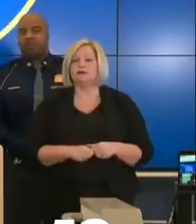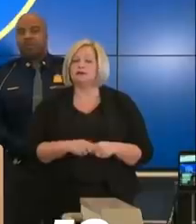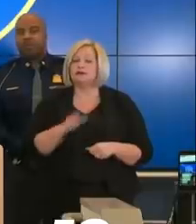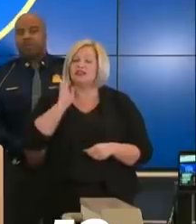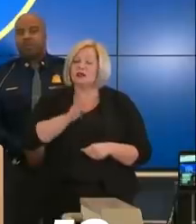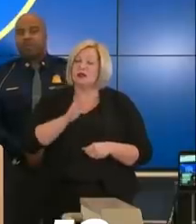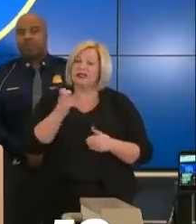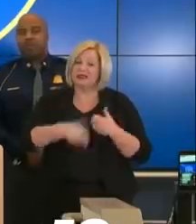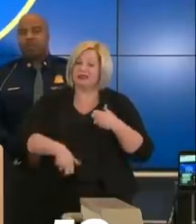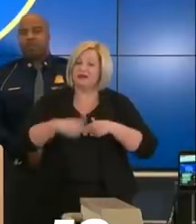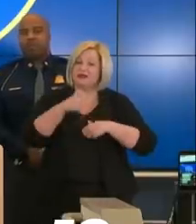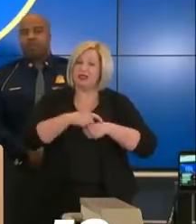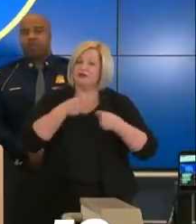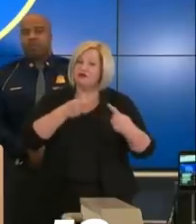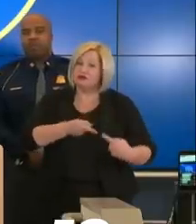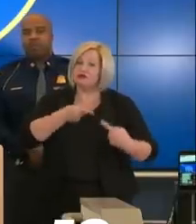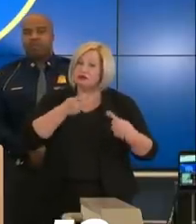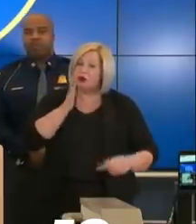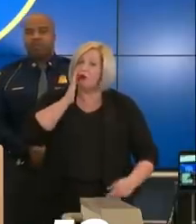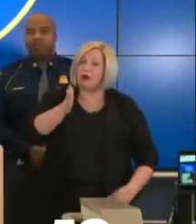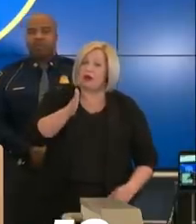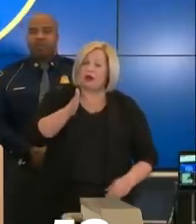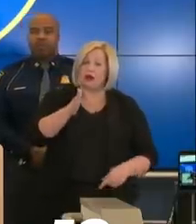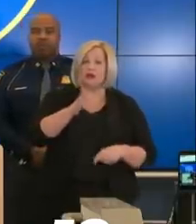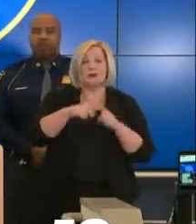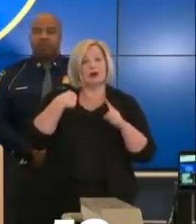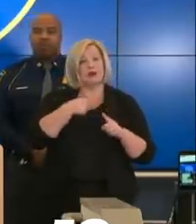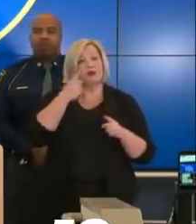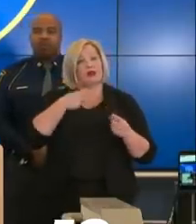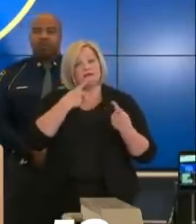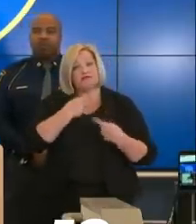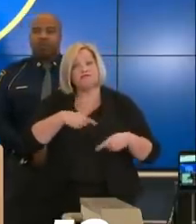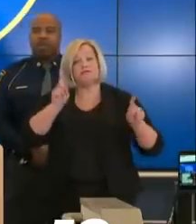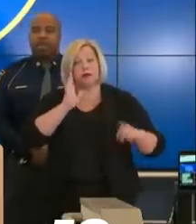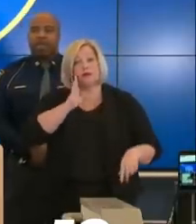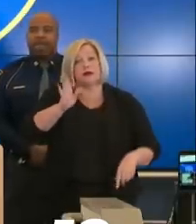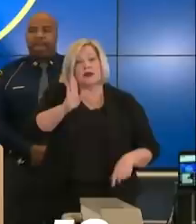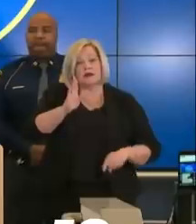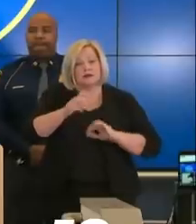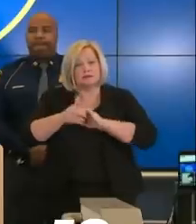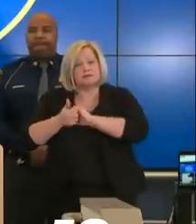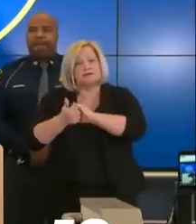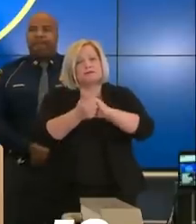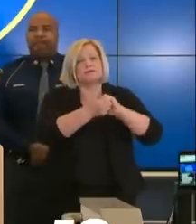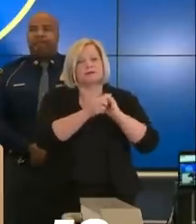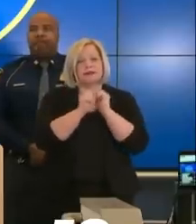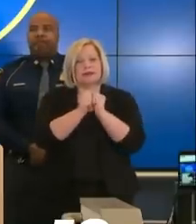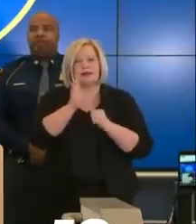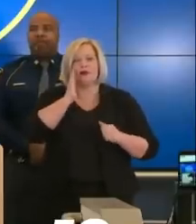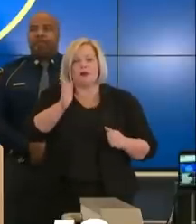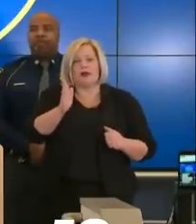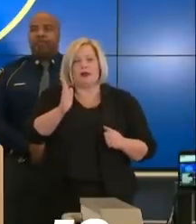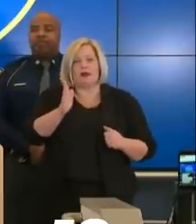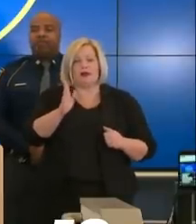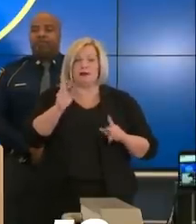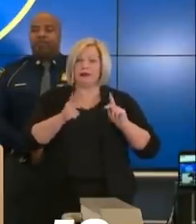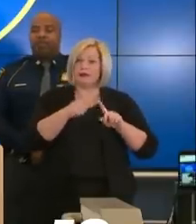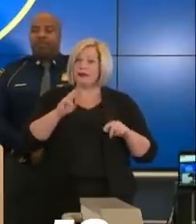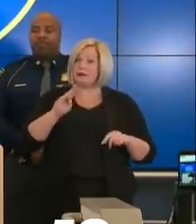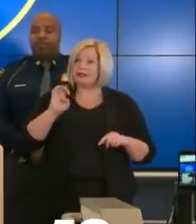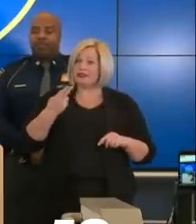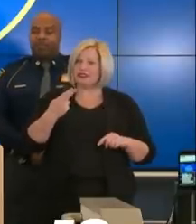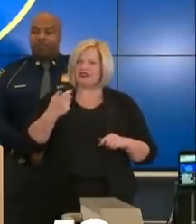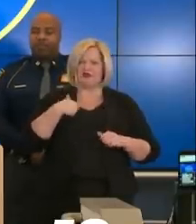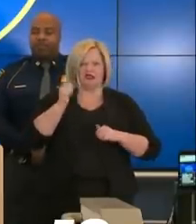to be hard, but we're going to get through this, and we're going to get through it together. Michiganders are tough.